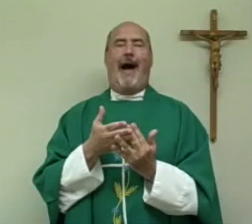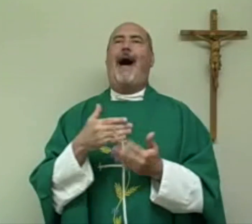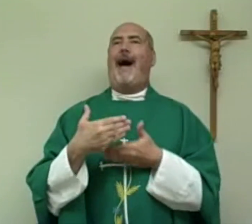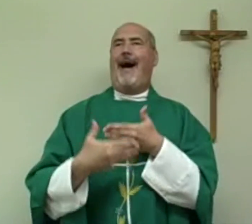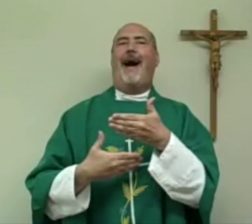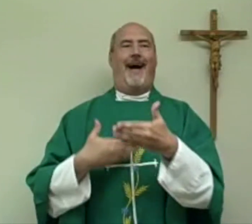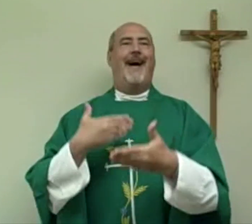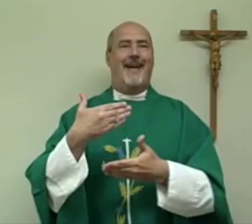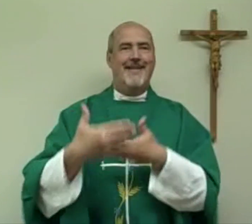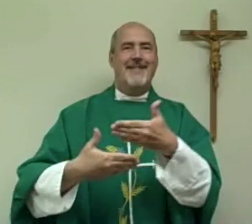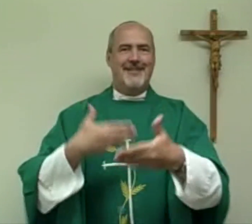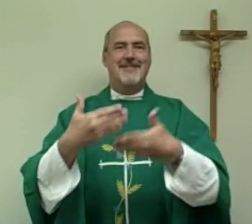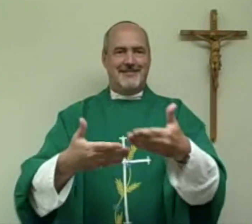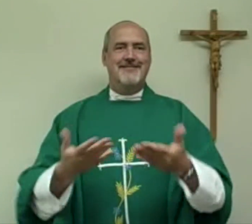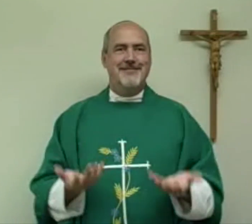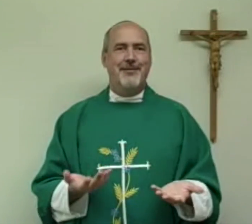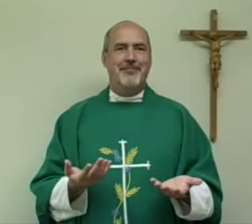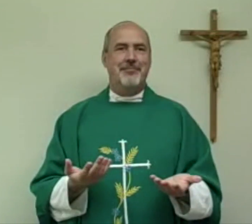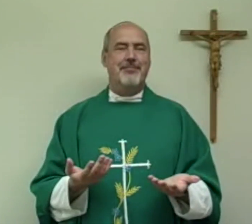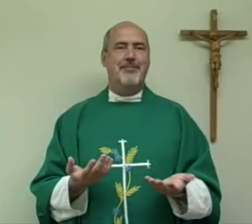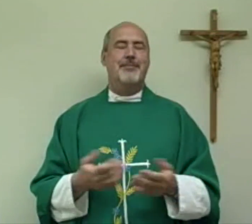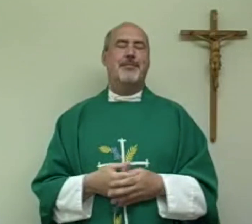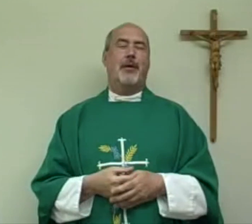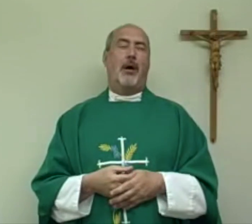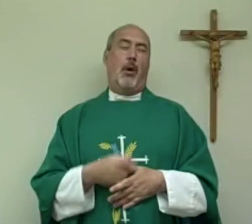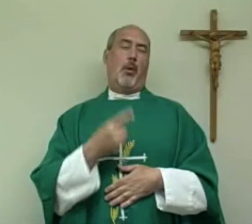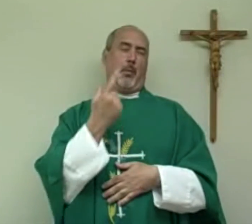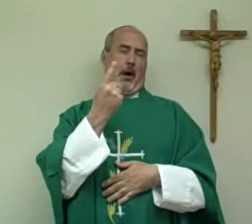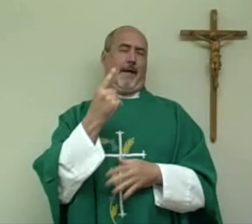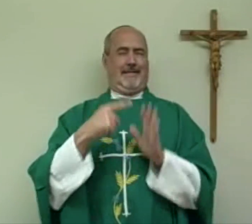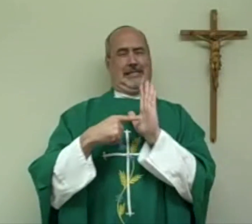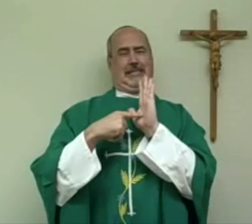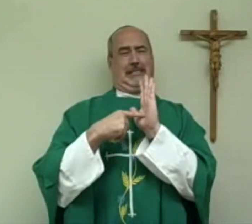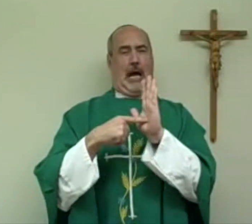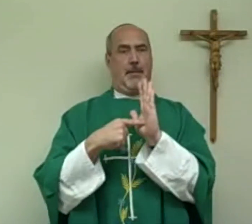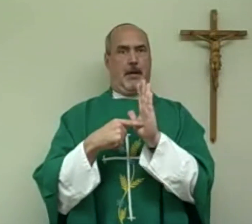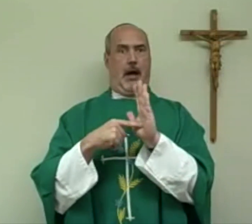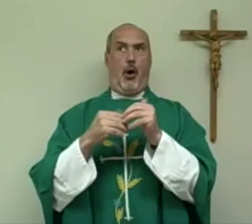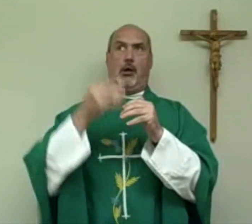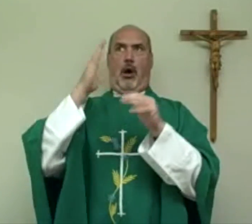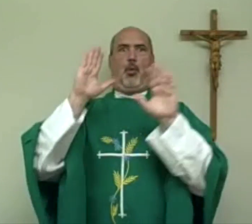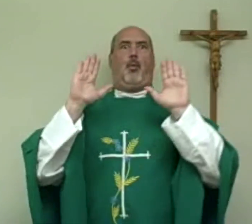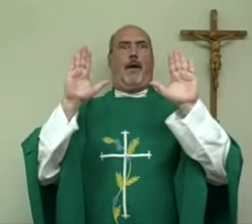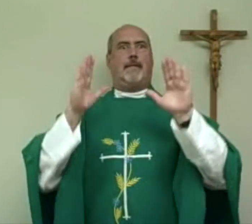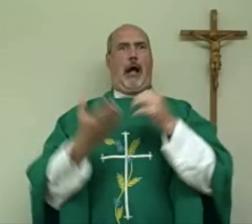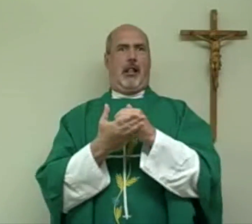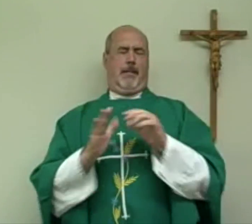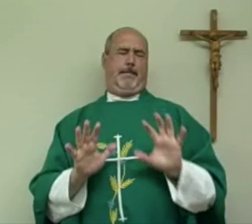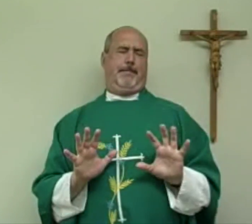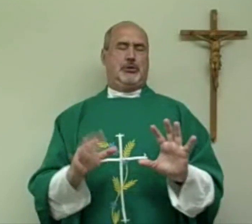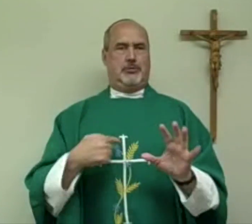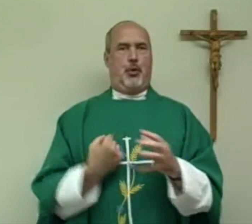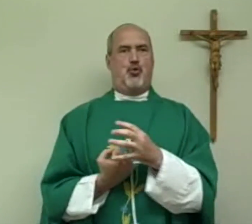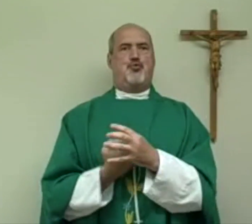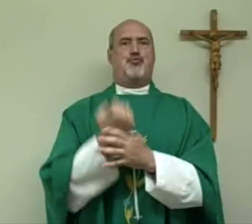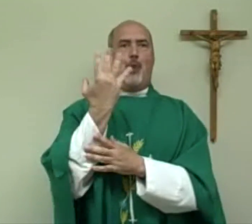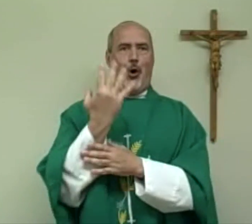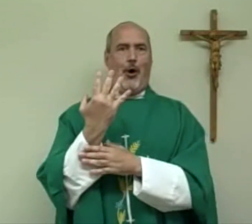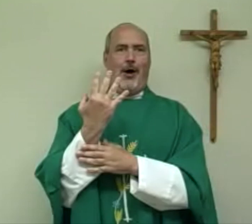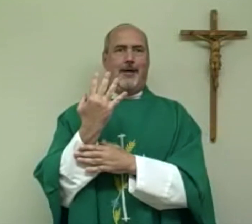us through these so that we can grow as a person. An example of this, and a wonderful example